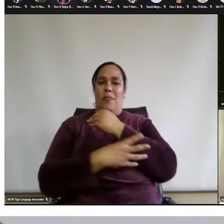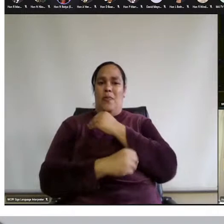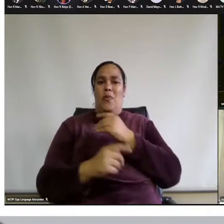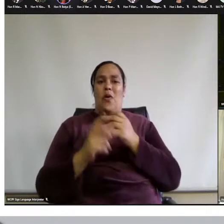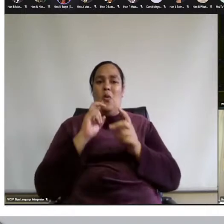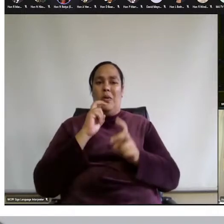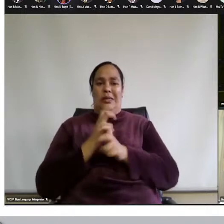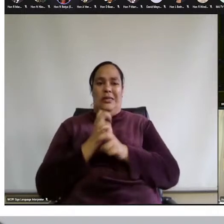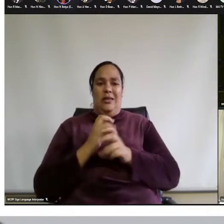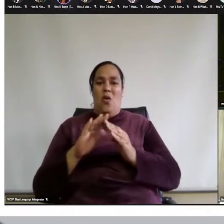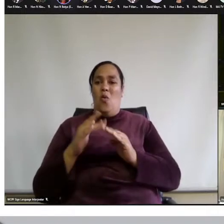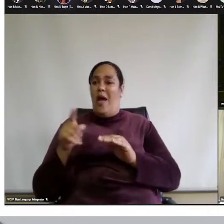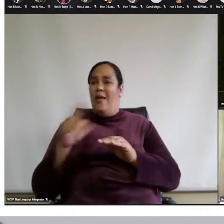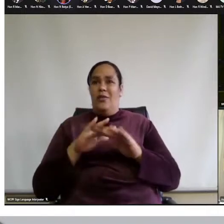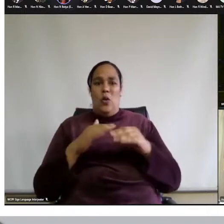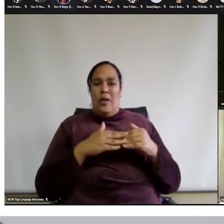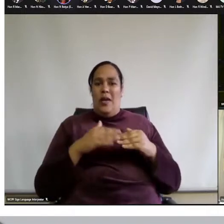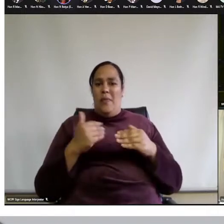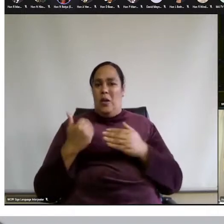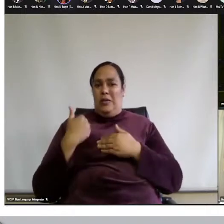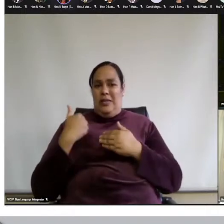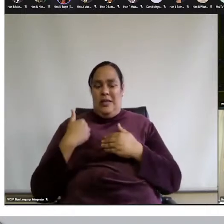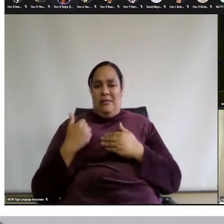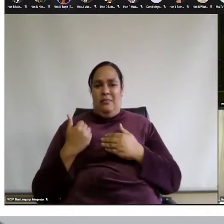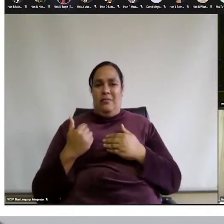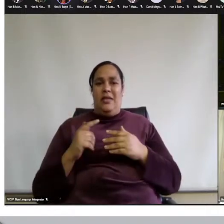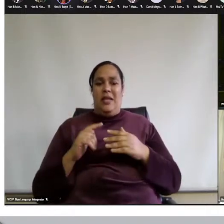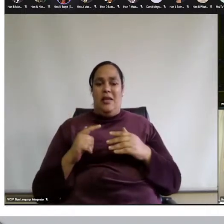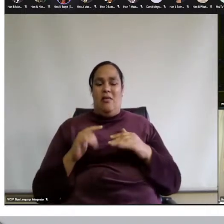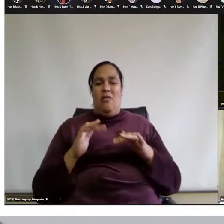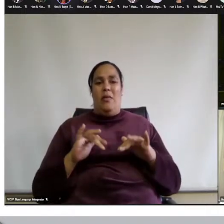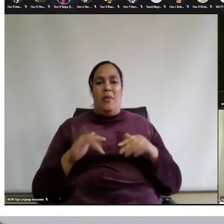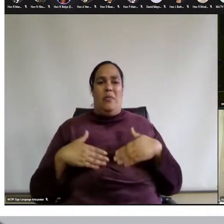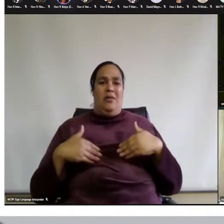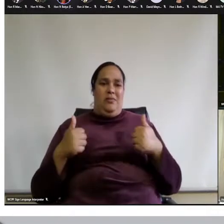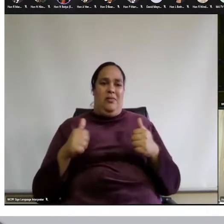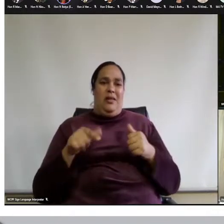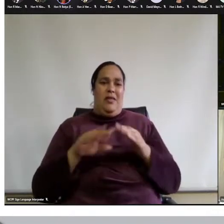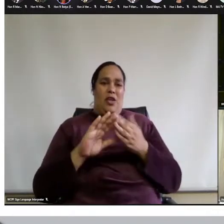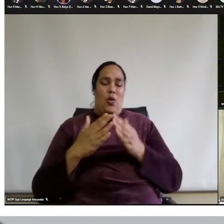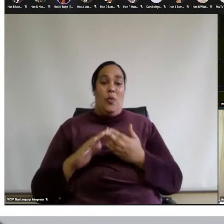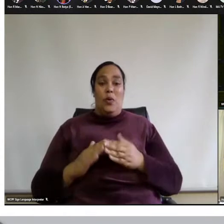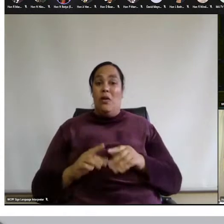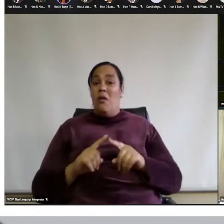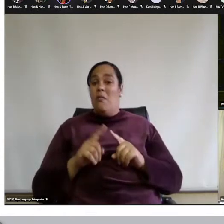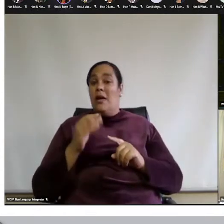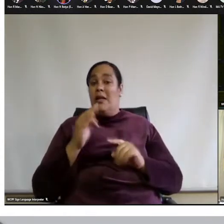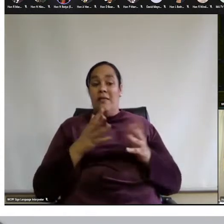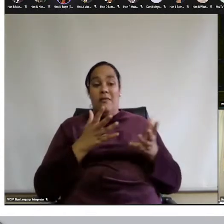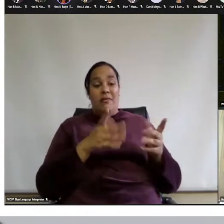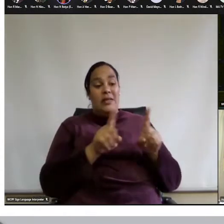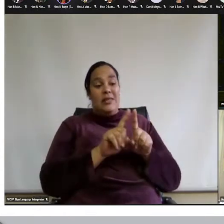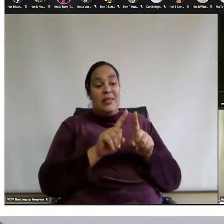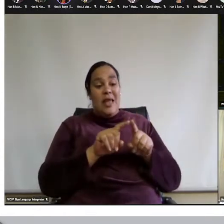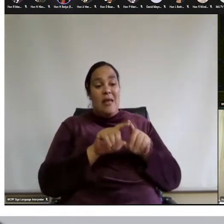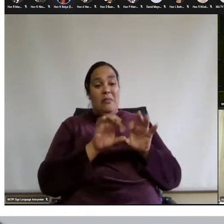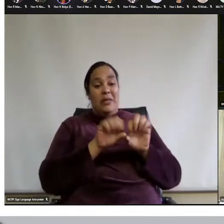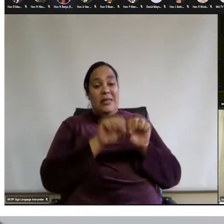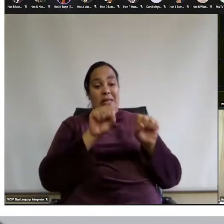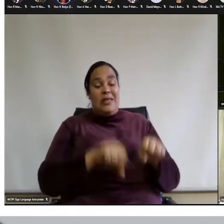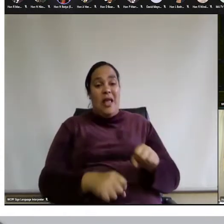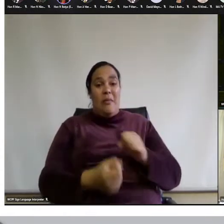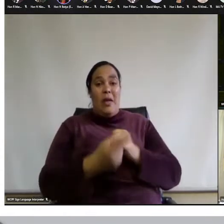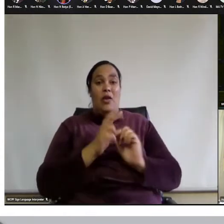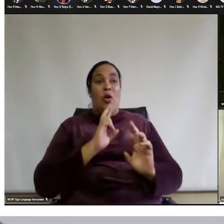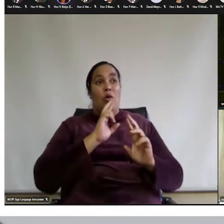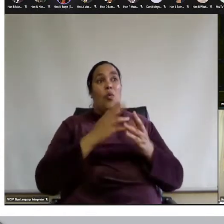the safety and the well-being of the poor people living in these areas. If the very same drainage system would have been reported